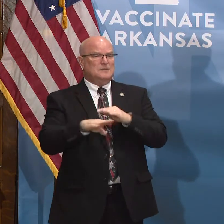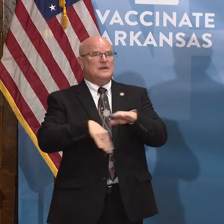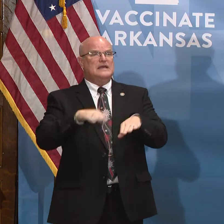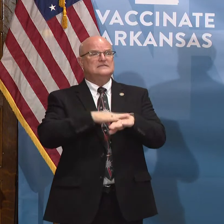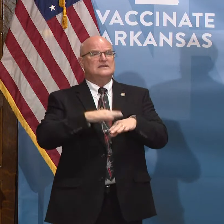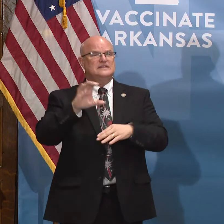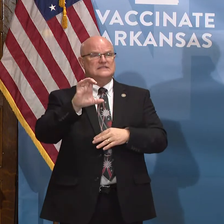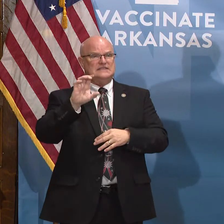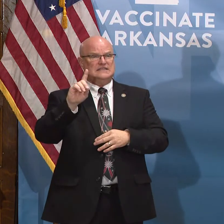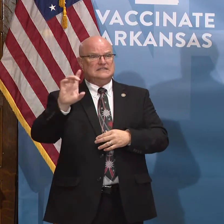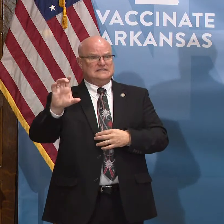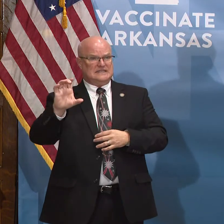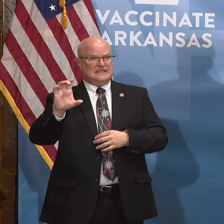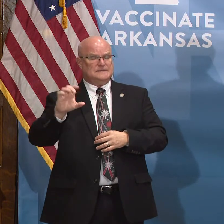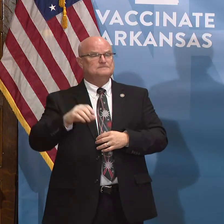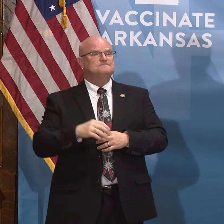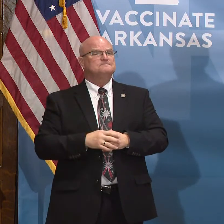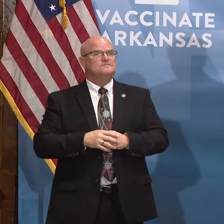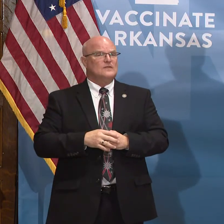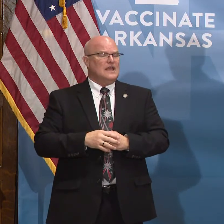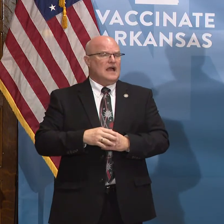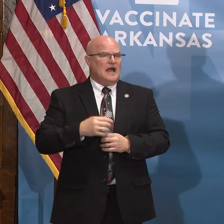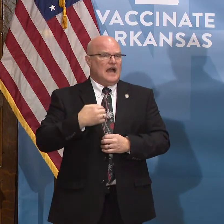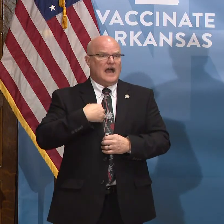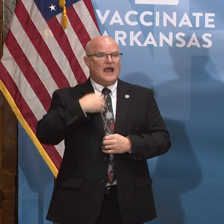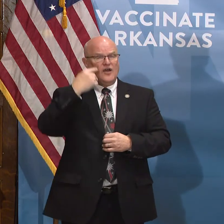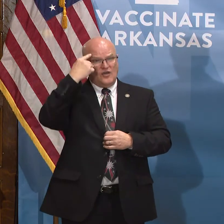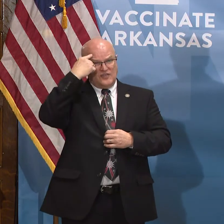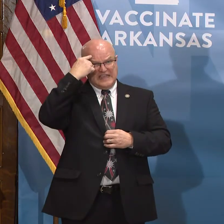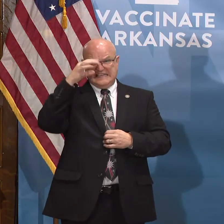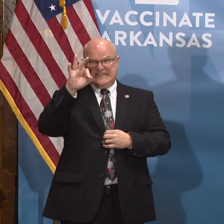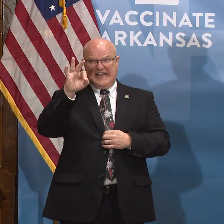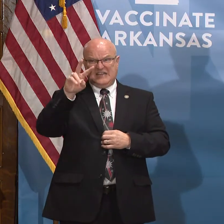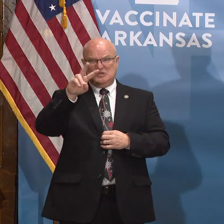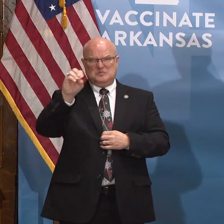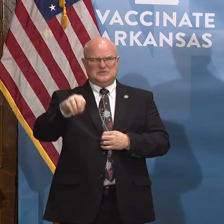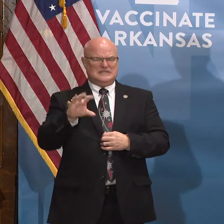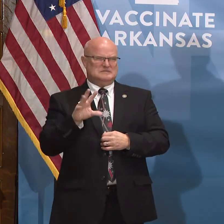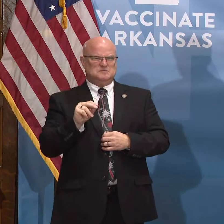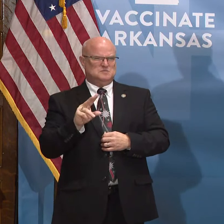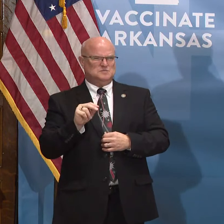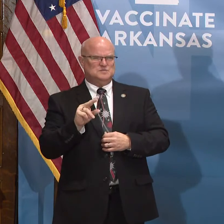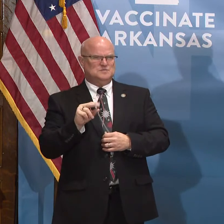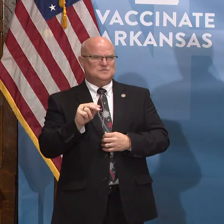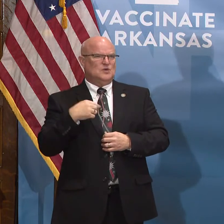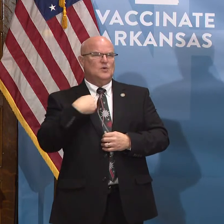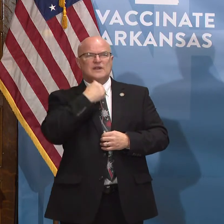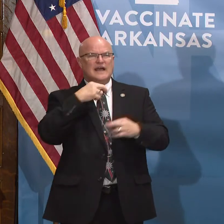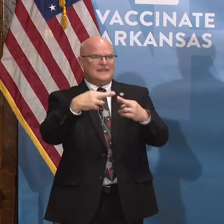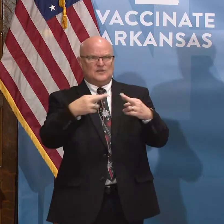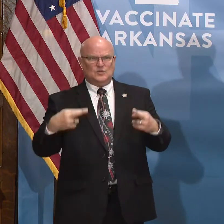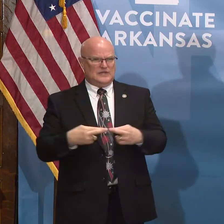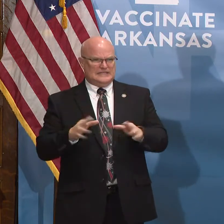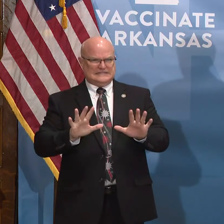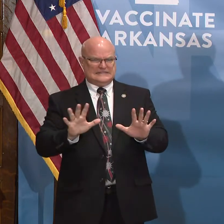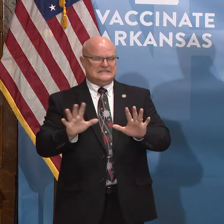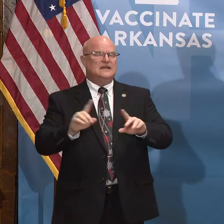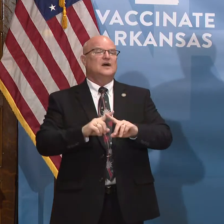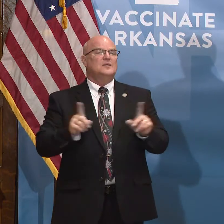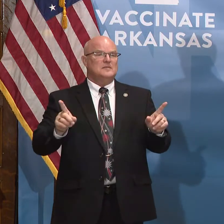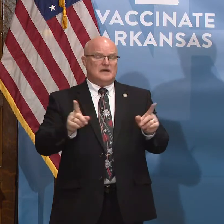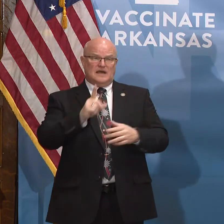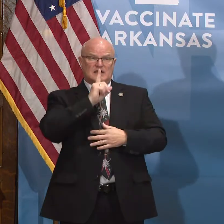CDC. Now, I don't believe it's at 92%. I don't think we're where that region is, but